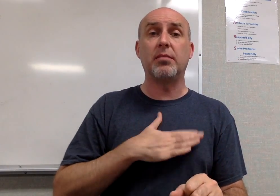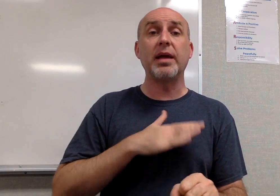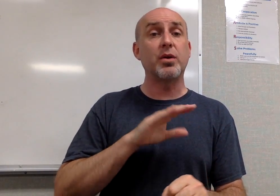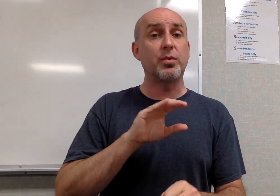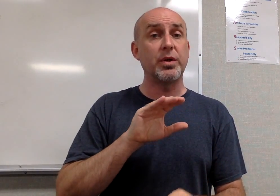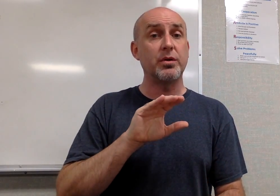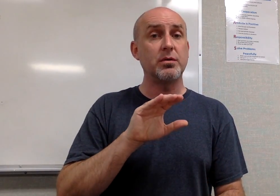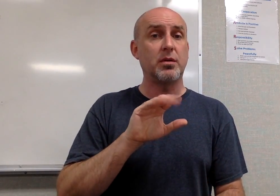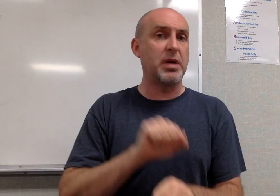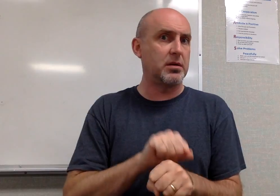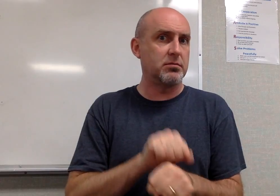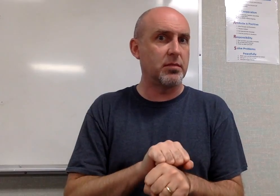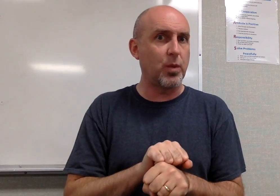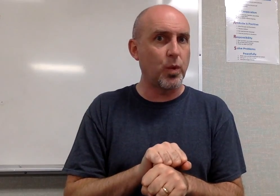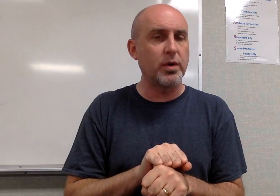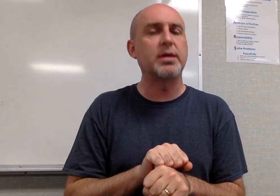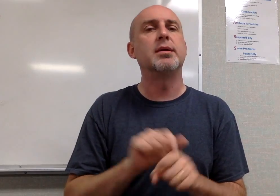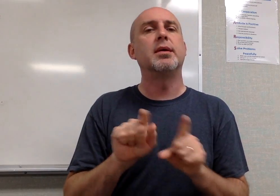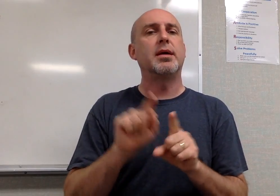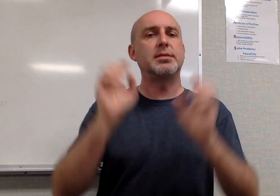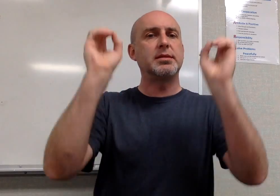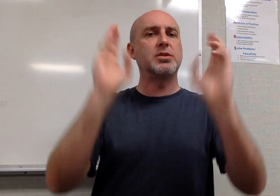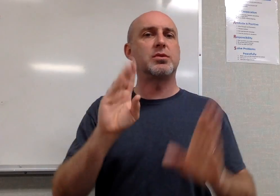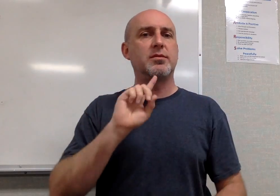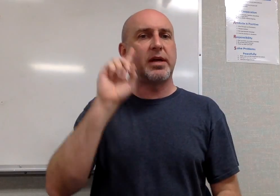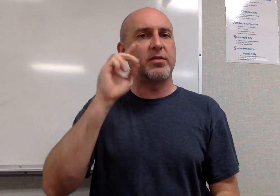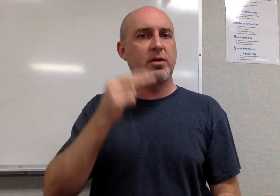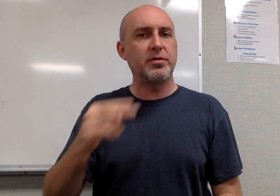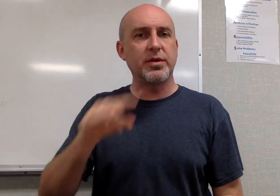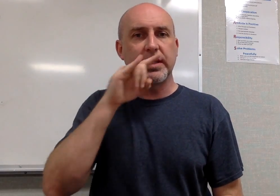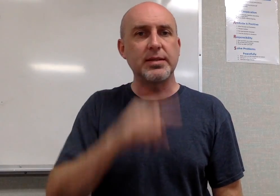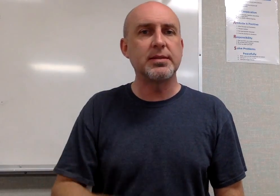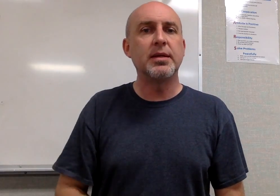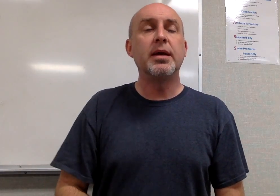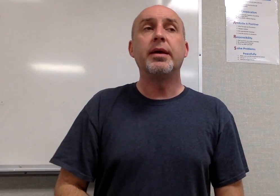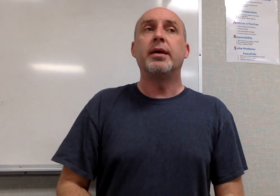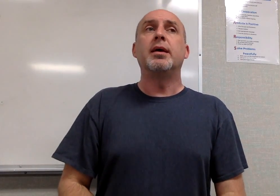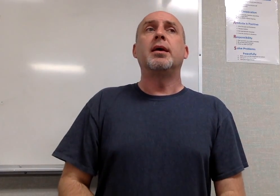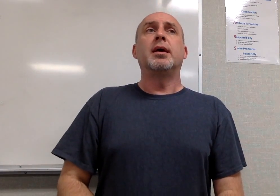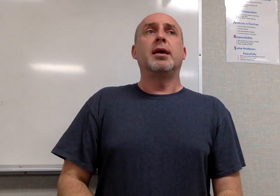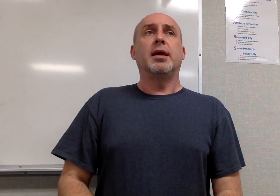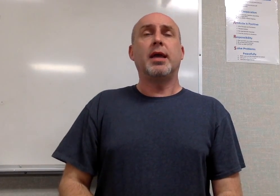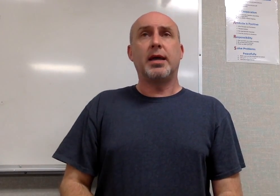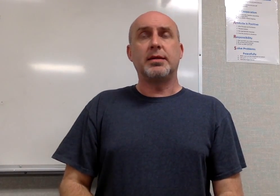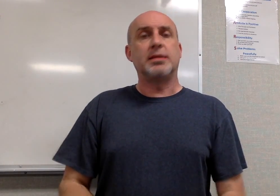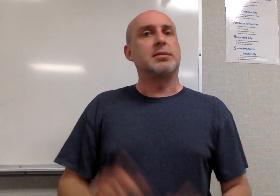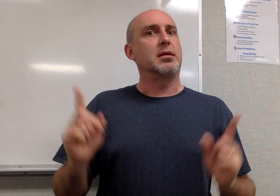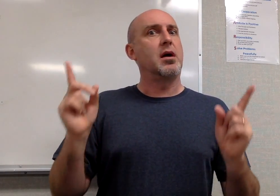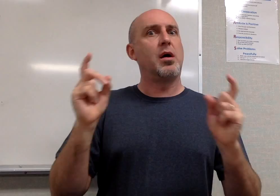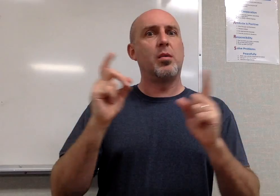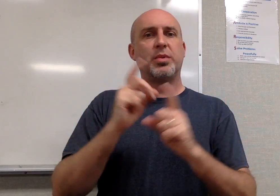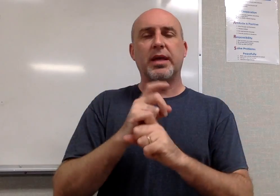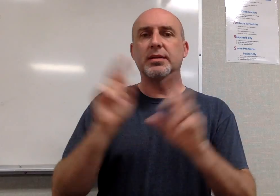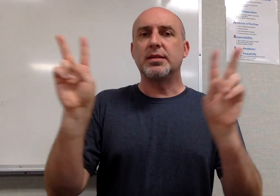my career, on my work as a teacher of deaf and hard of hearing kids. And it's a complicated